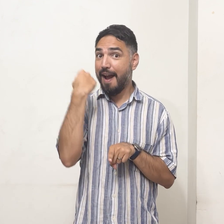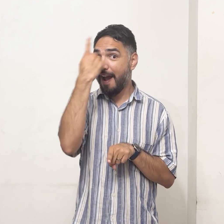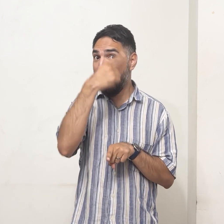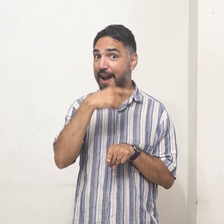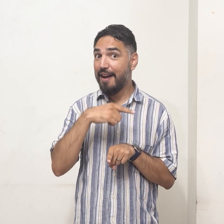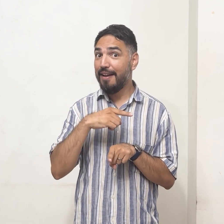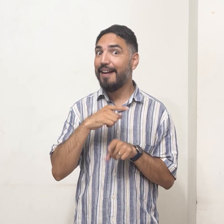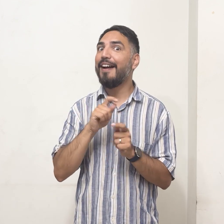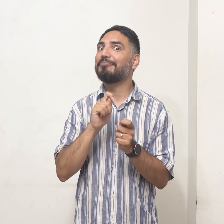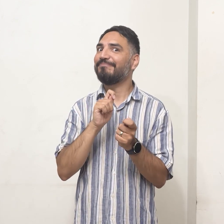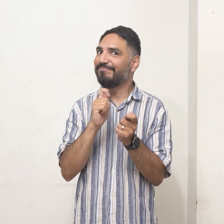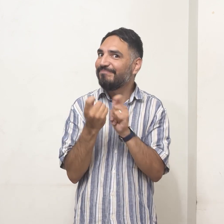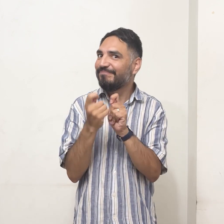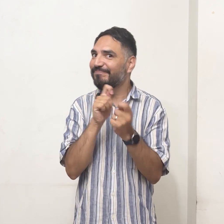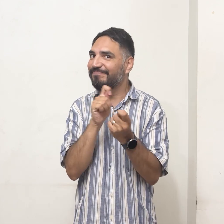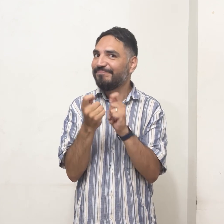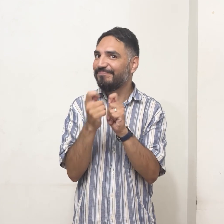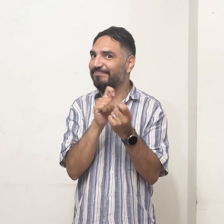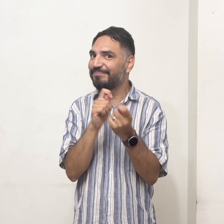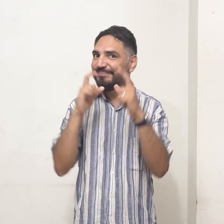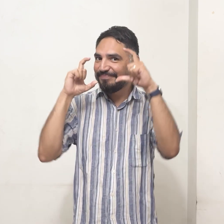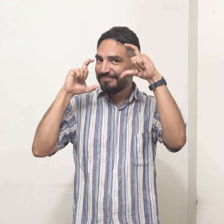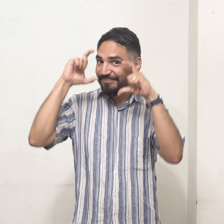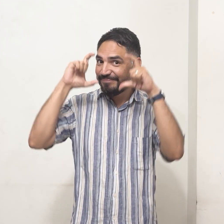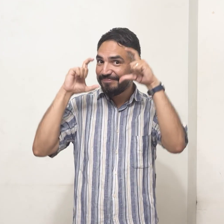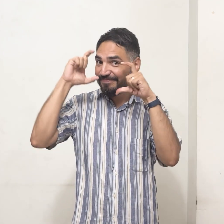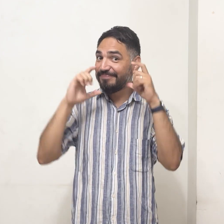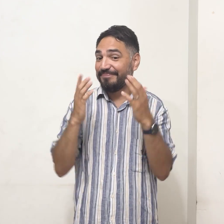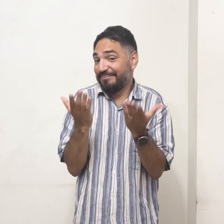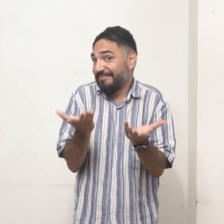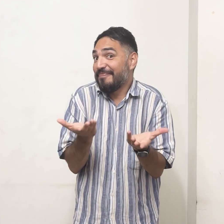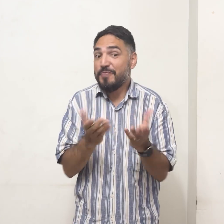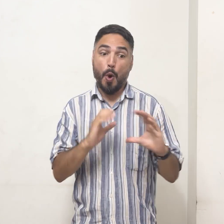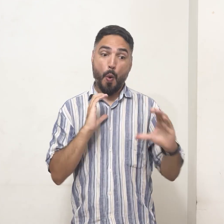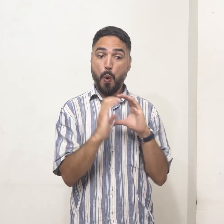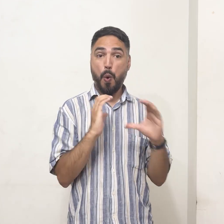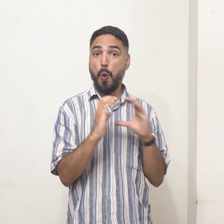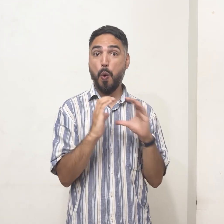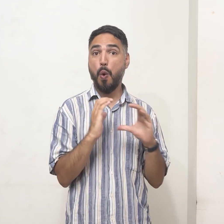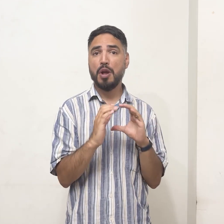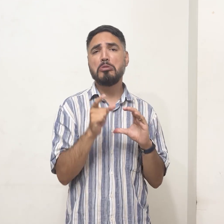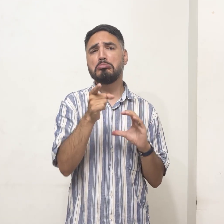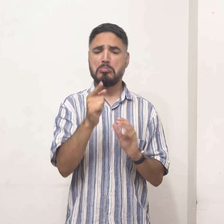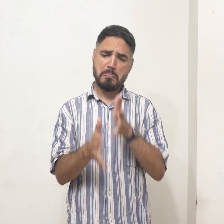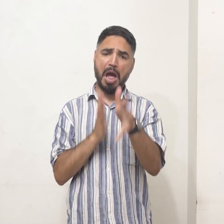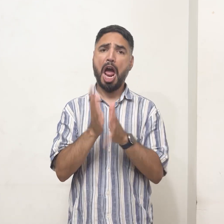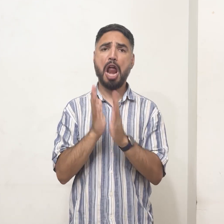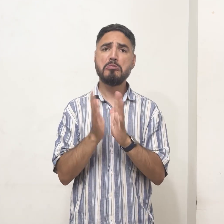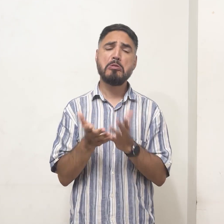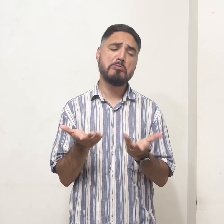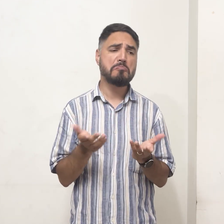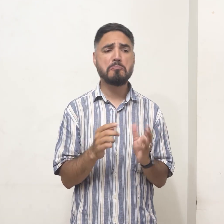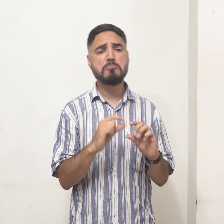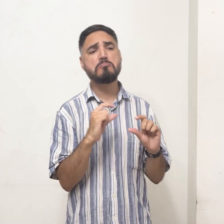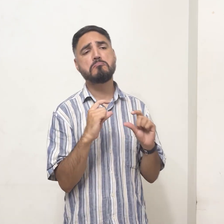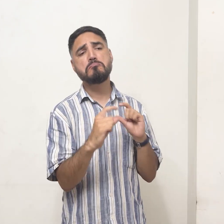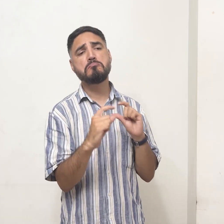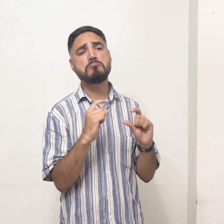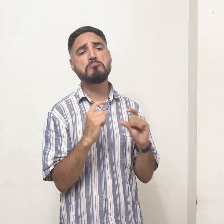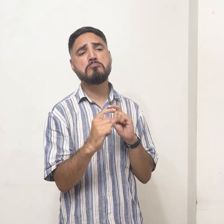exactly. What changes was my face. That's what makes the difference. Facial expression. If you only use